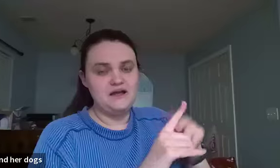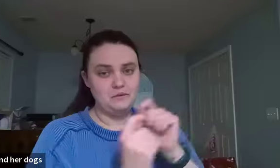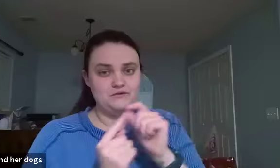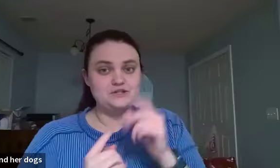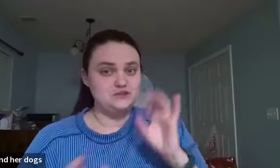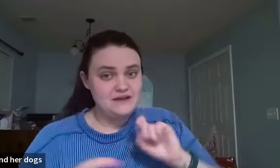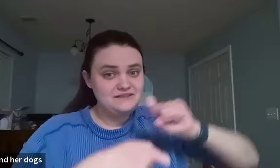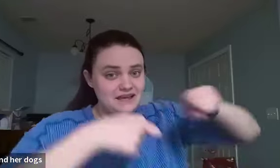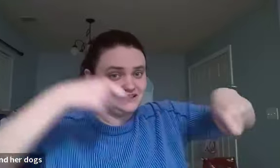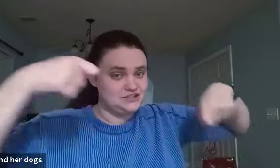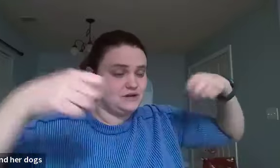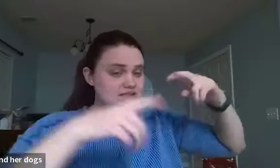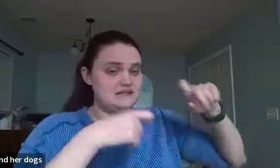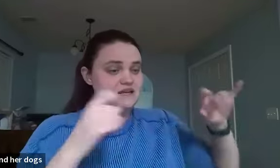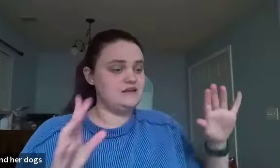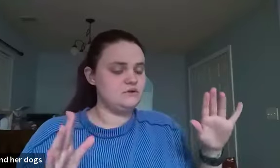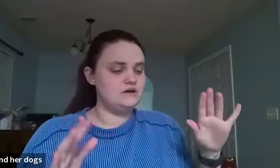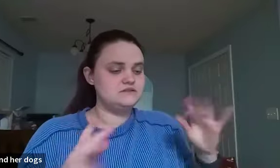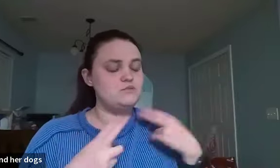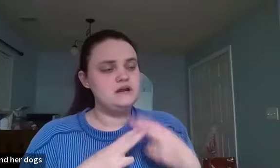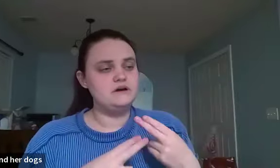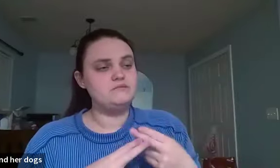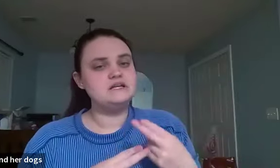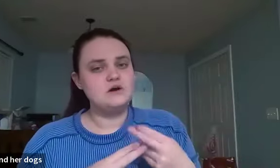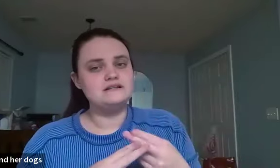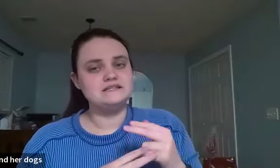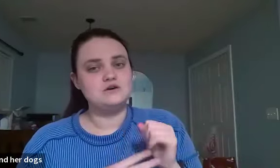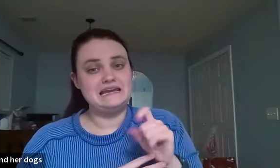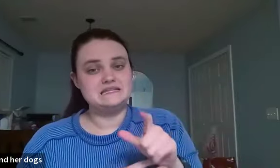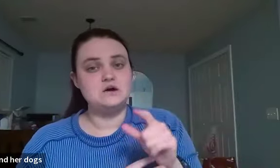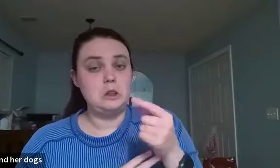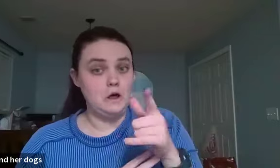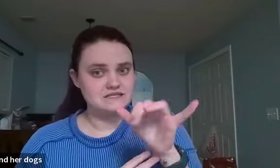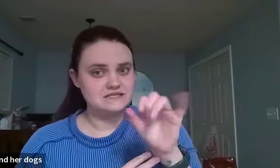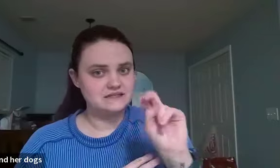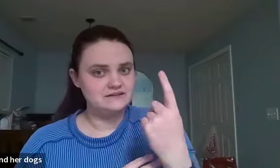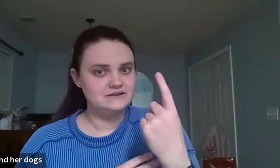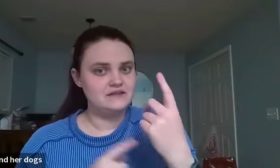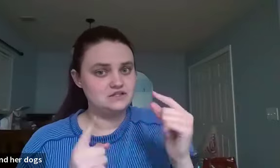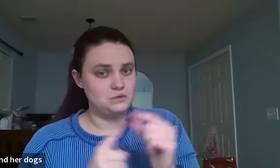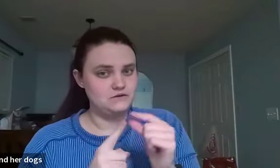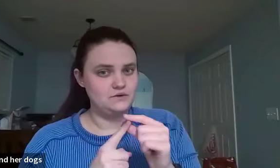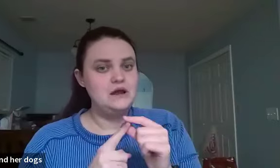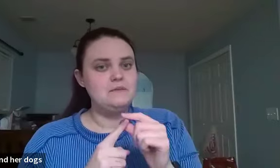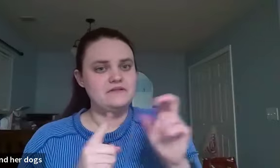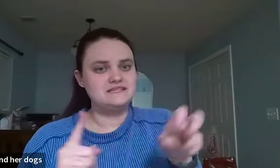applying it word for word. So you have to like translate. And what it's called is, it's called ASL glossing. That's the word for it. But that's